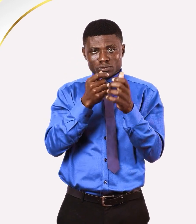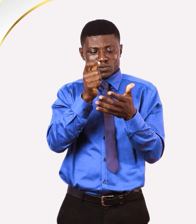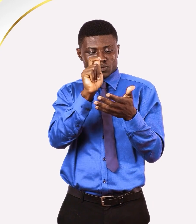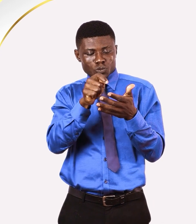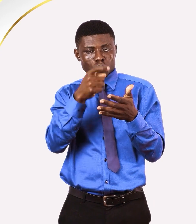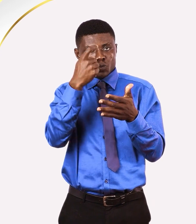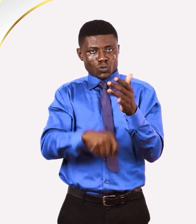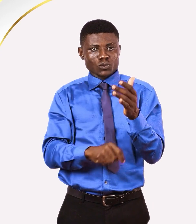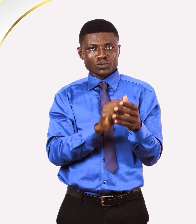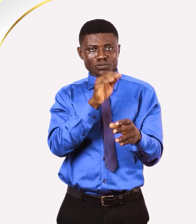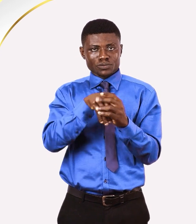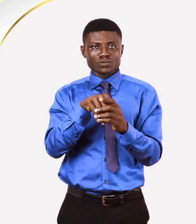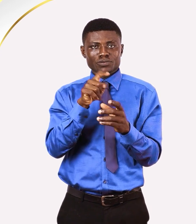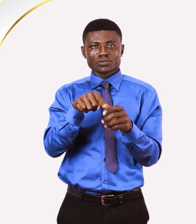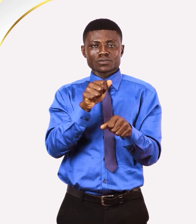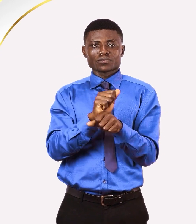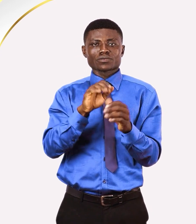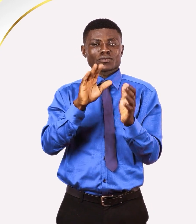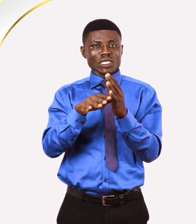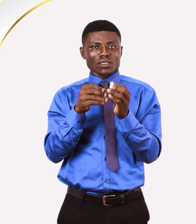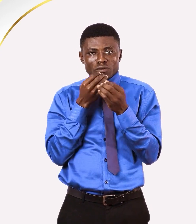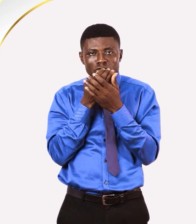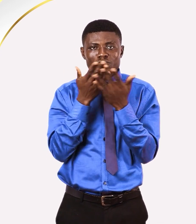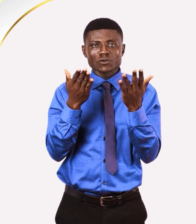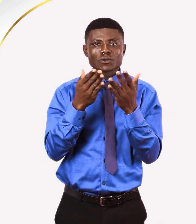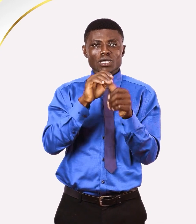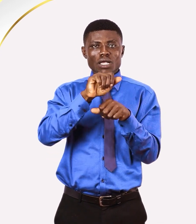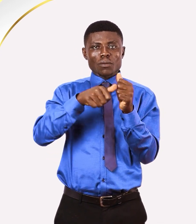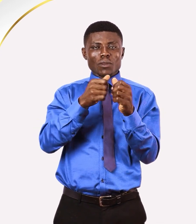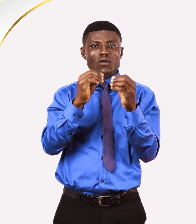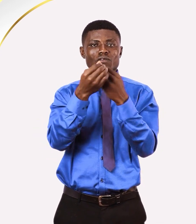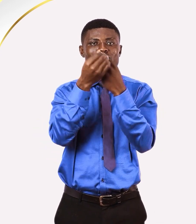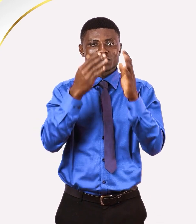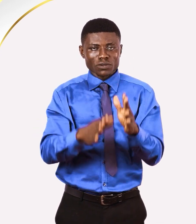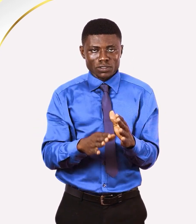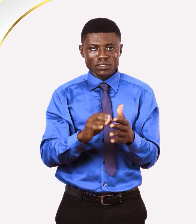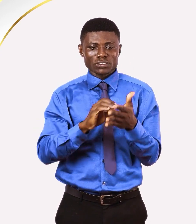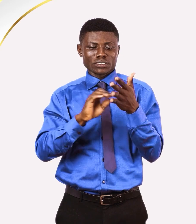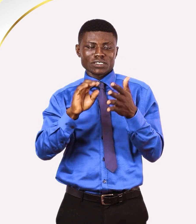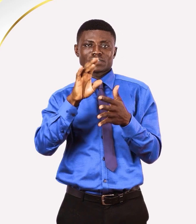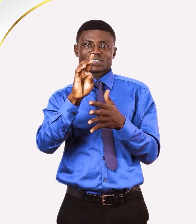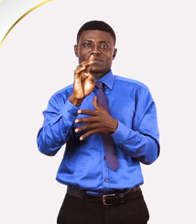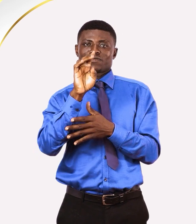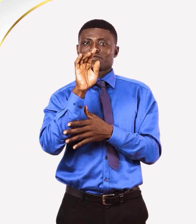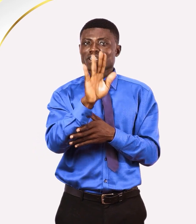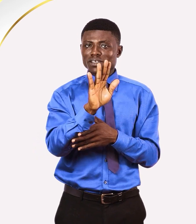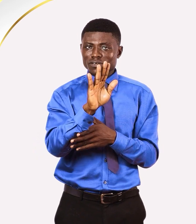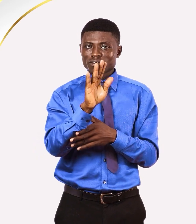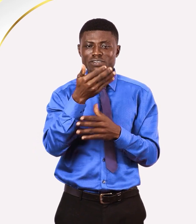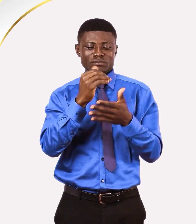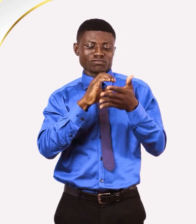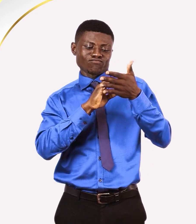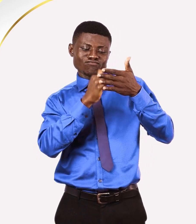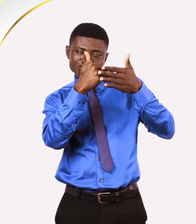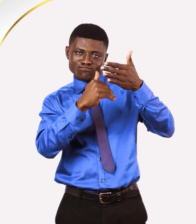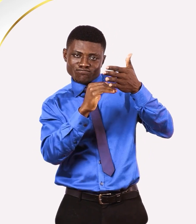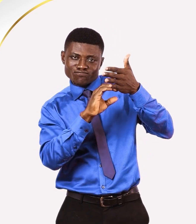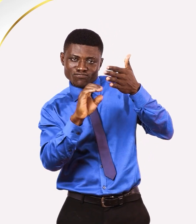reasonable transcription cost may be requested by the information officer. Section